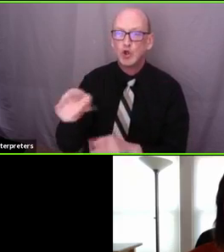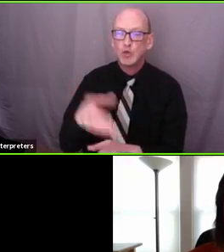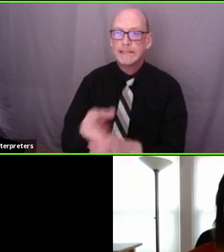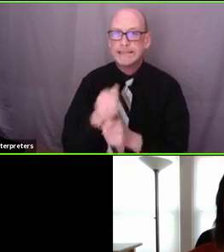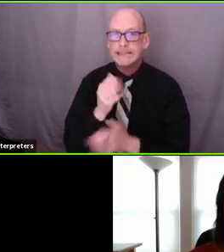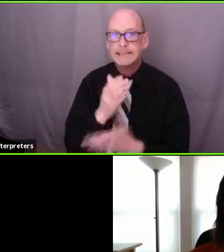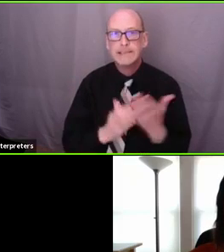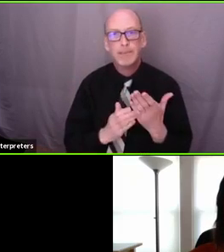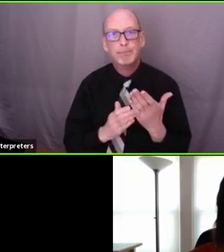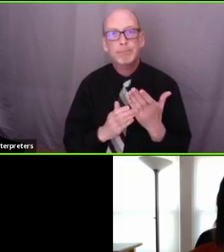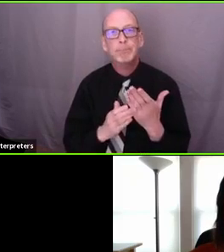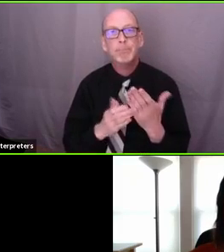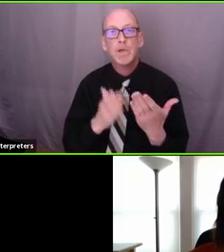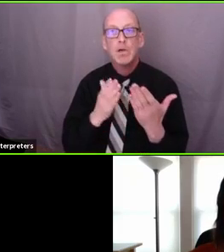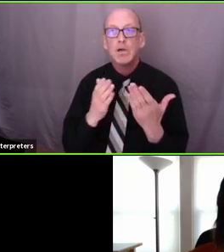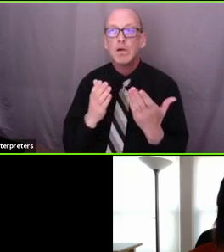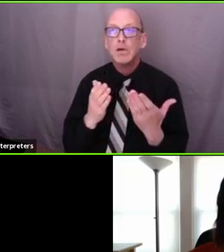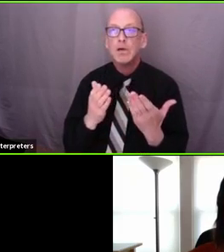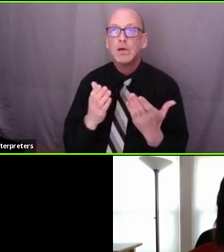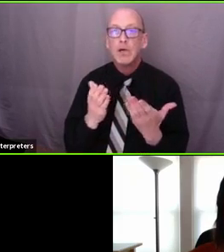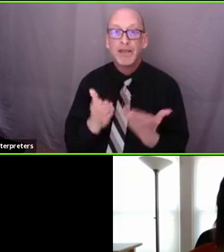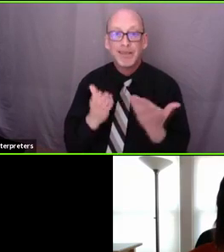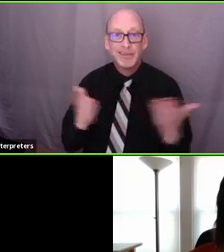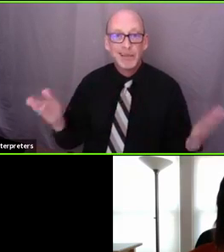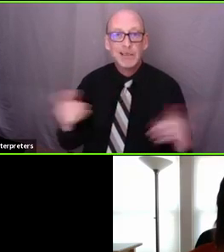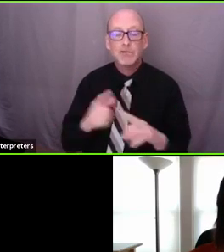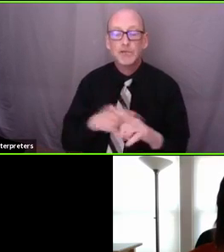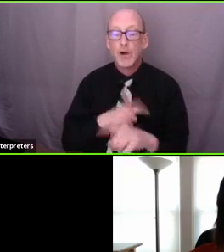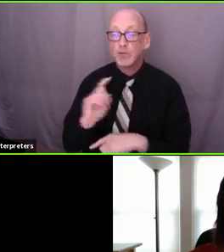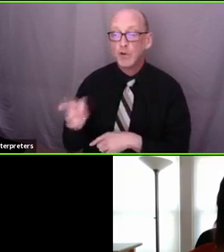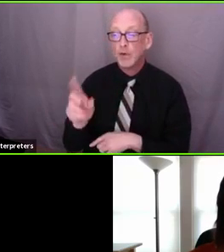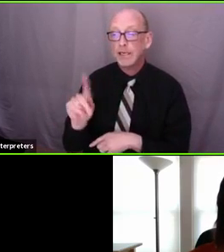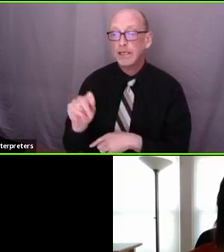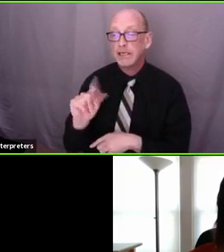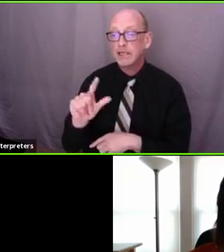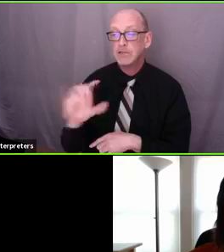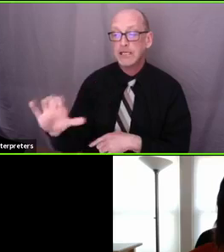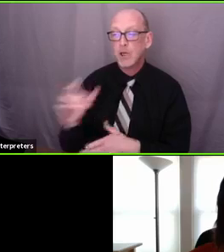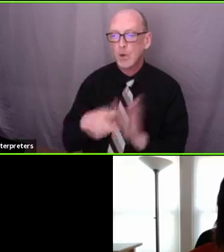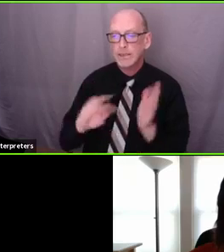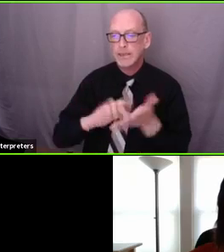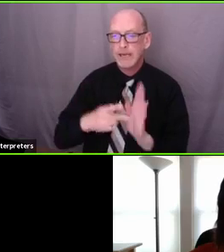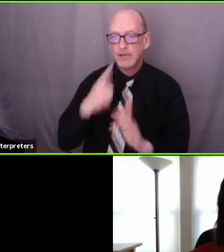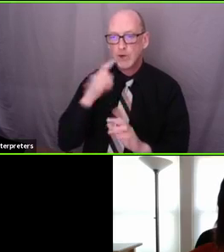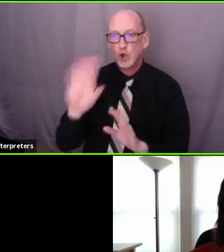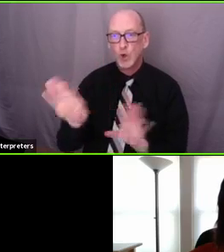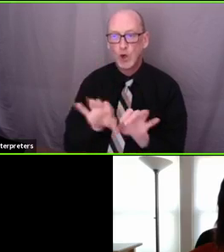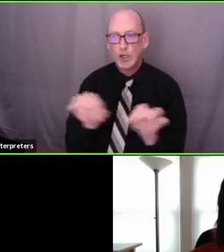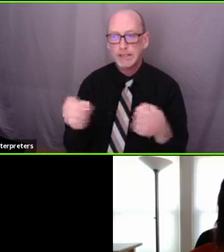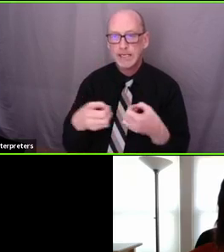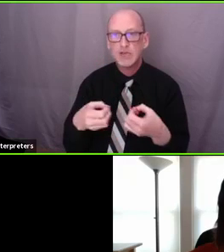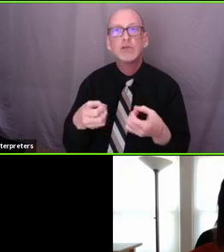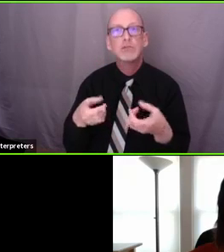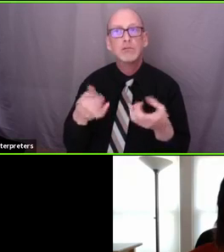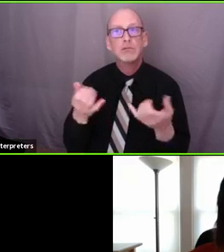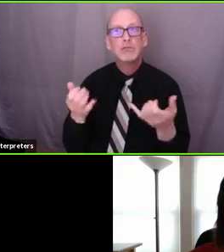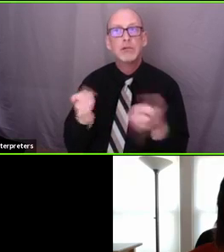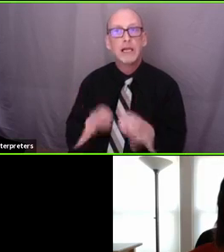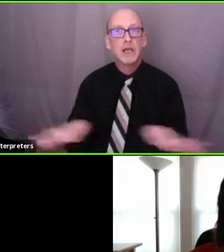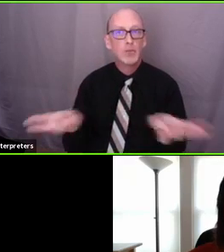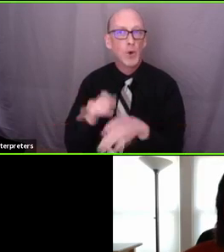some goods from Donate TLC. What did that mean to you and your organization at this very important